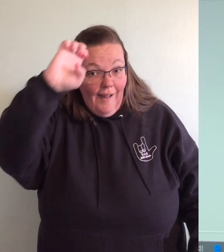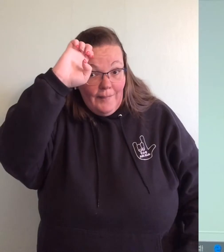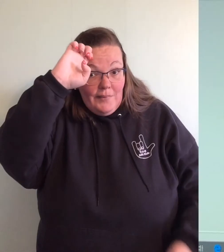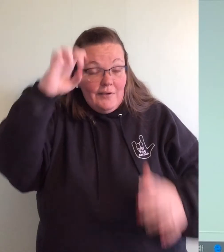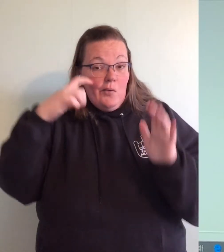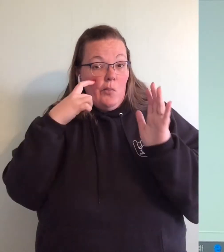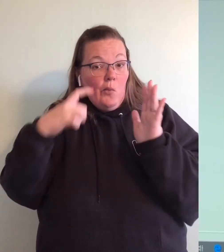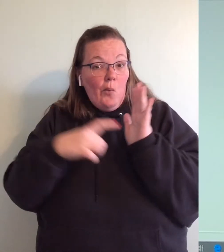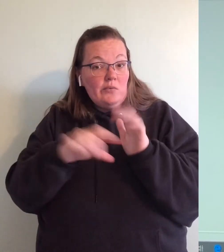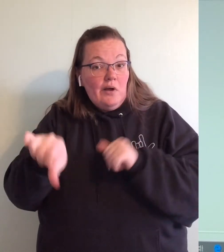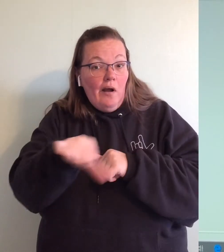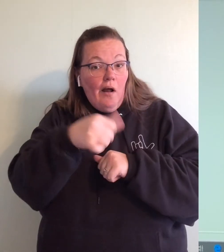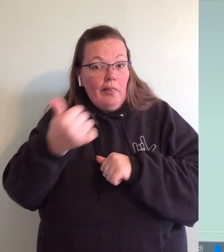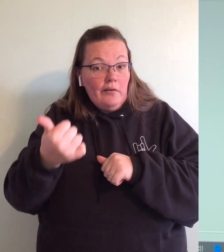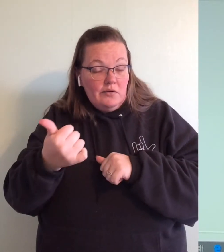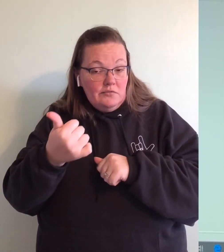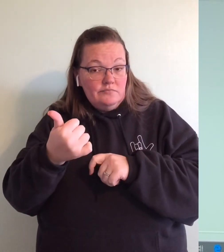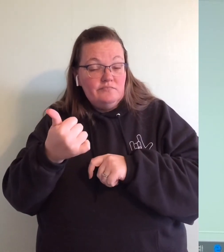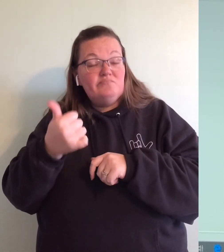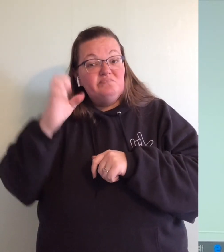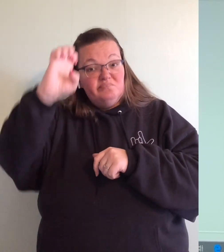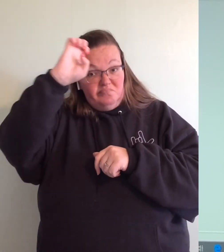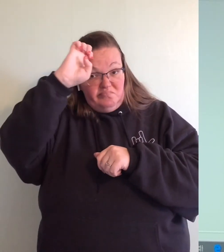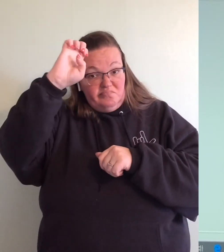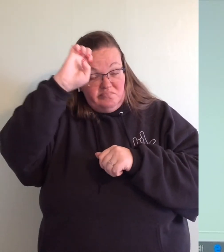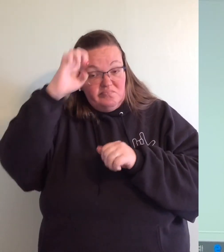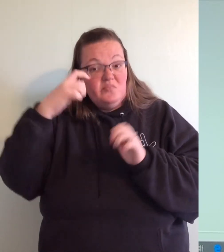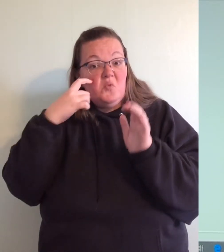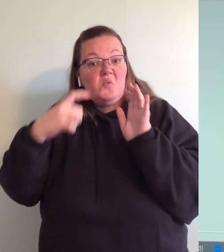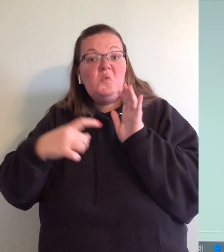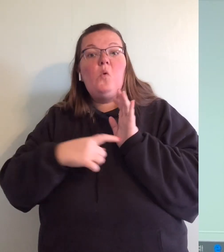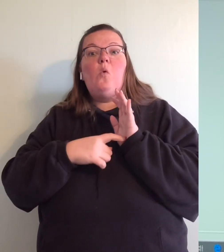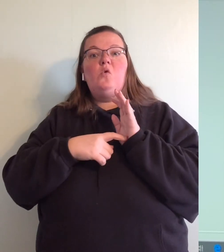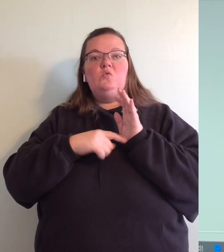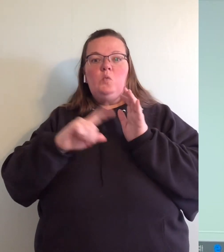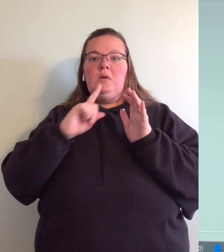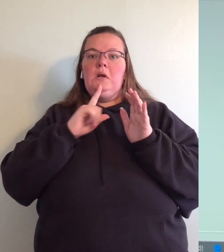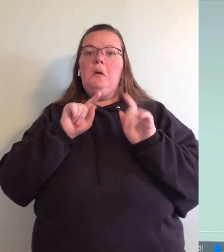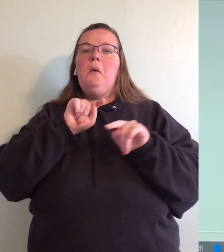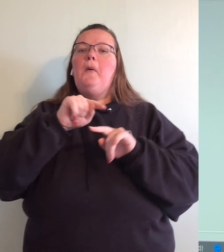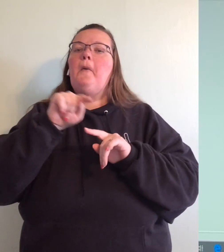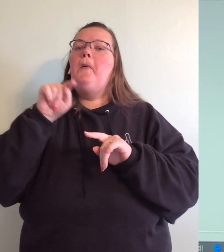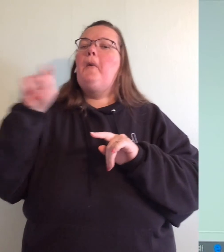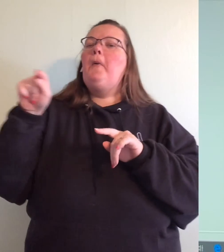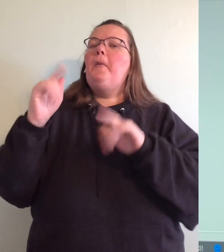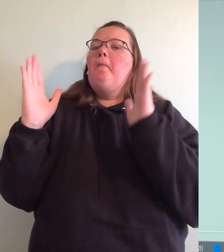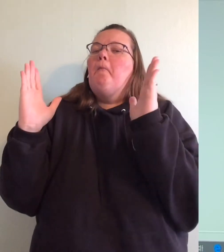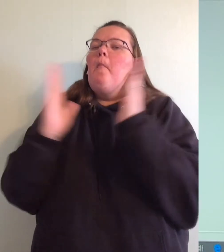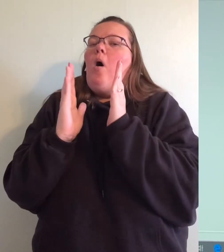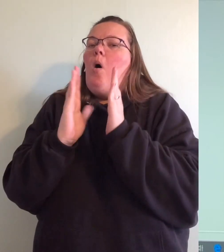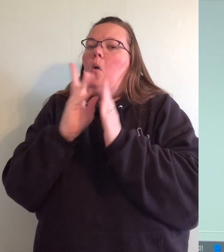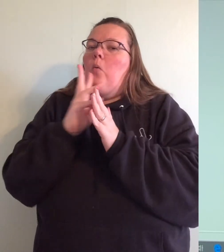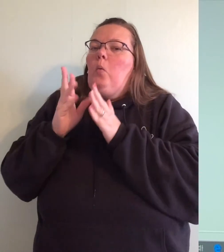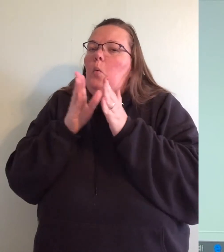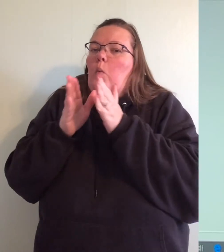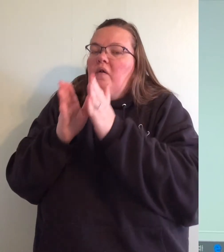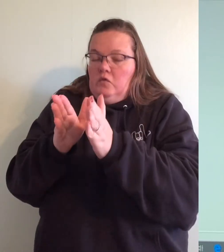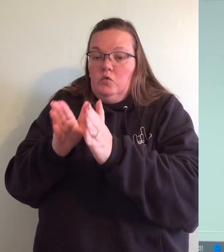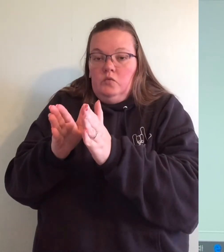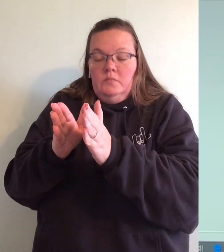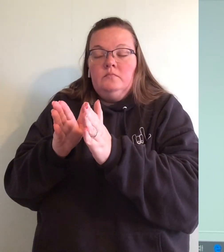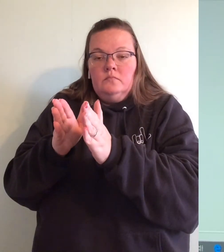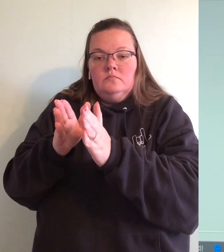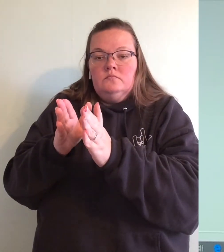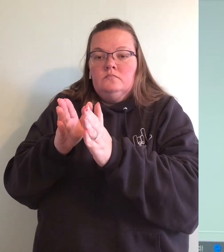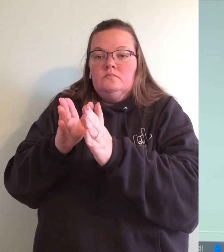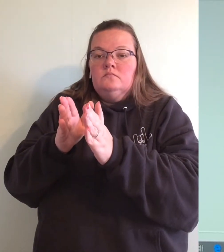noticed something else. A little lower down the river, there was a small river which came down along another small